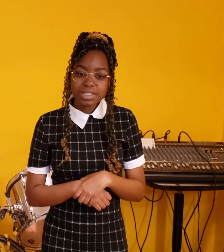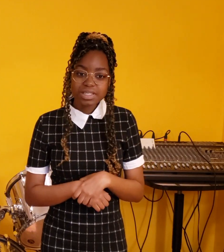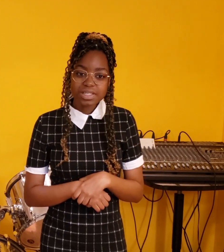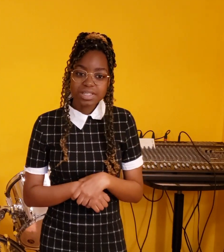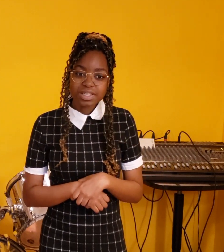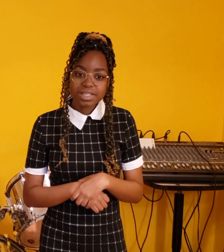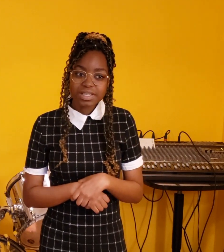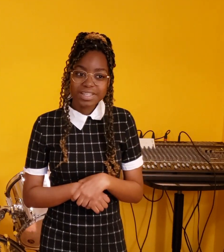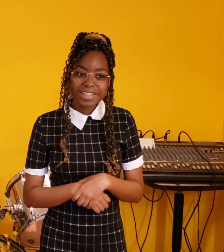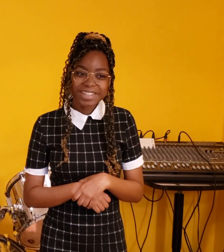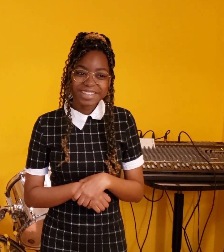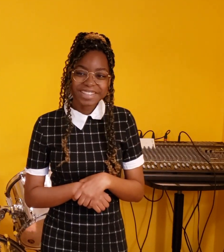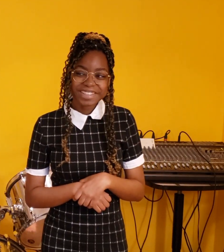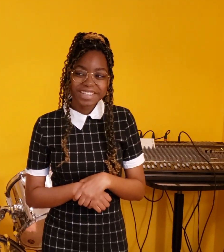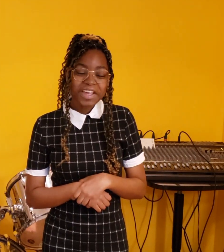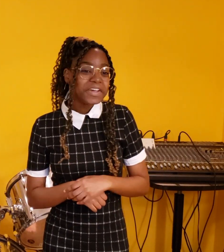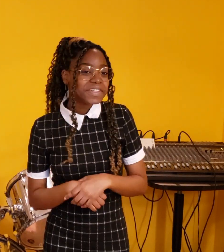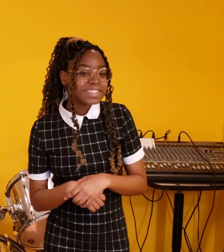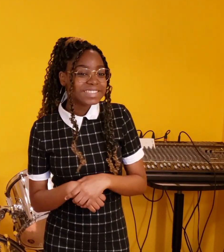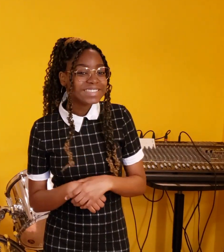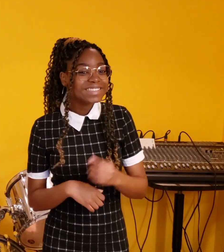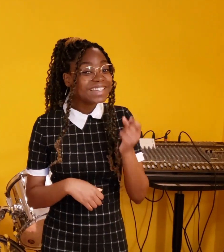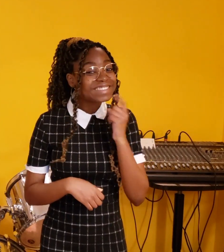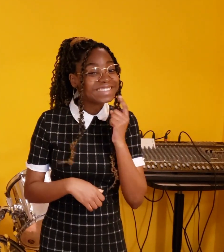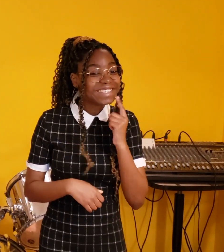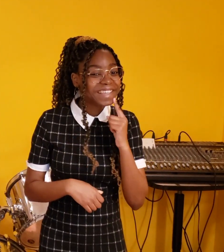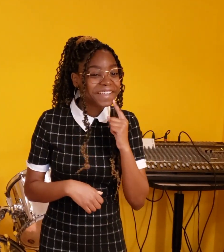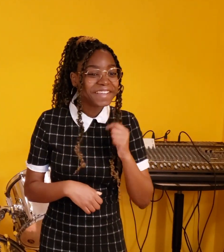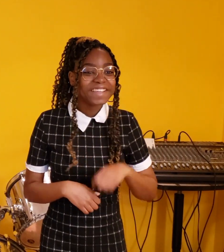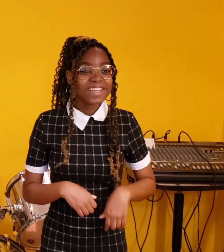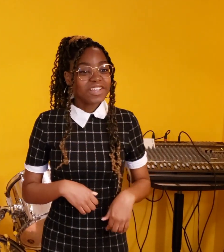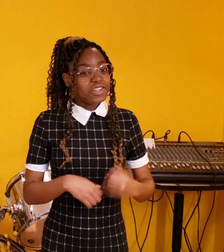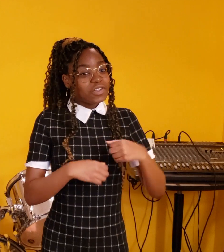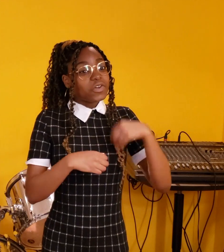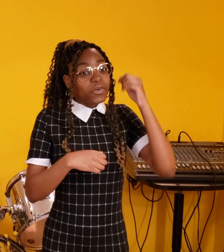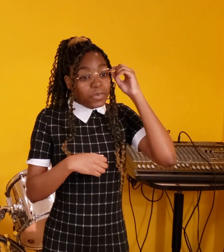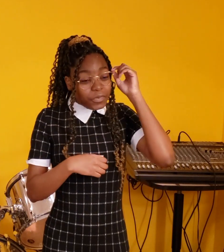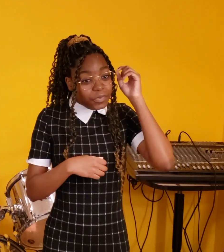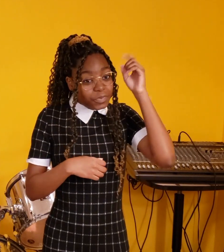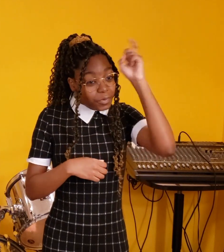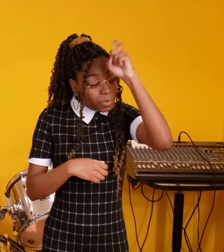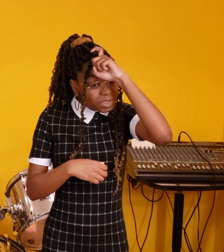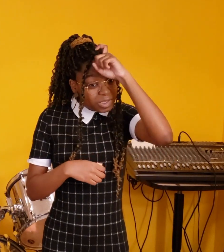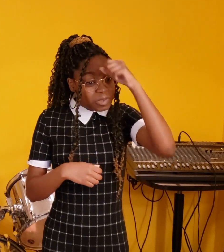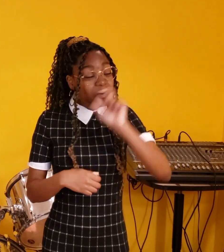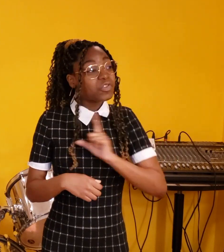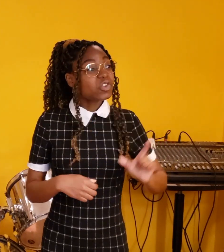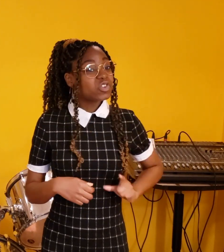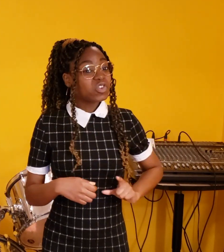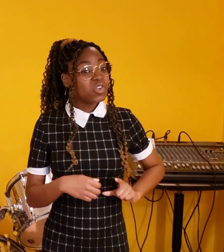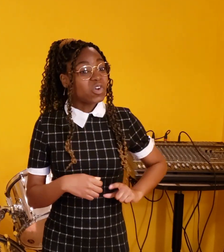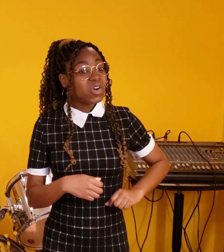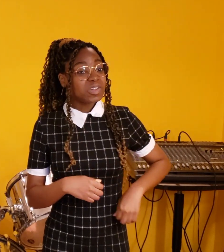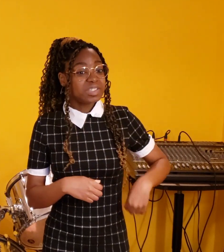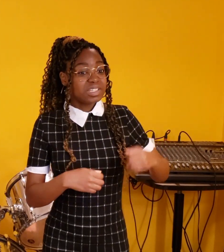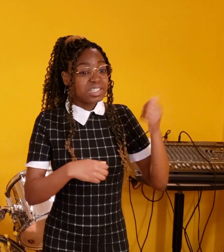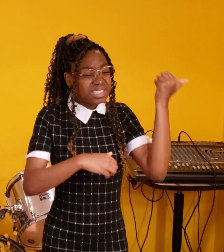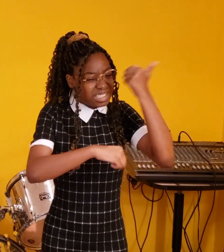I'm going to quote it again. Should I quote it again? It says what? It says, the counsel of the Lord stands forever. The counsel